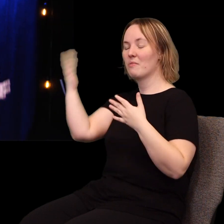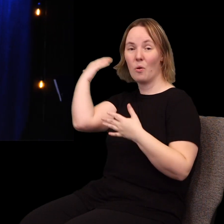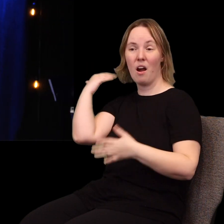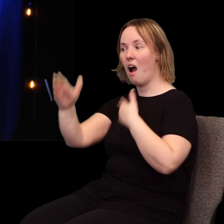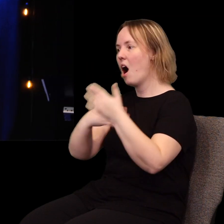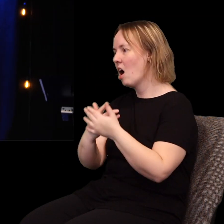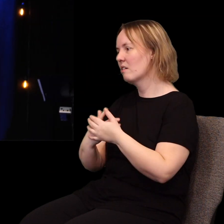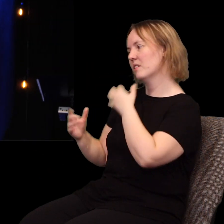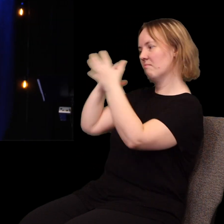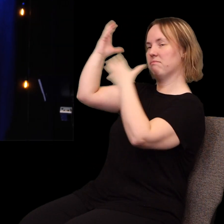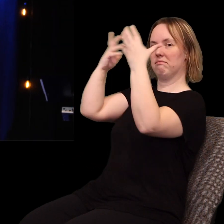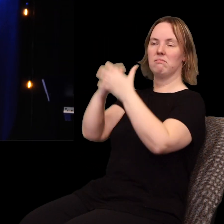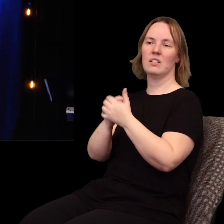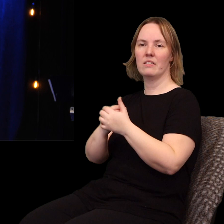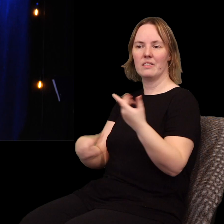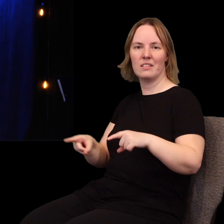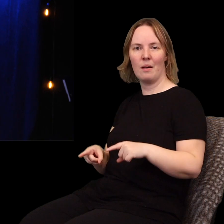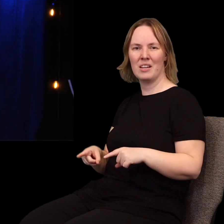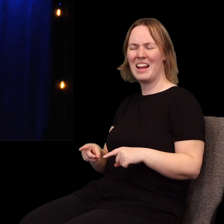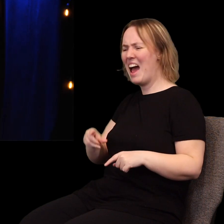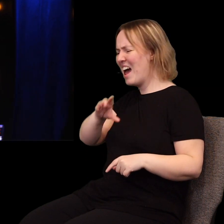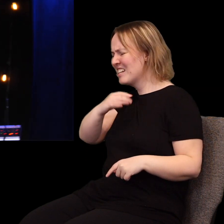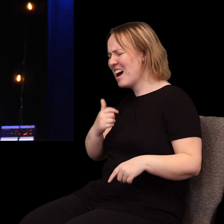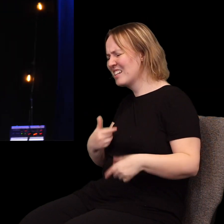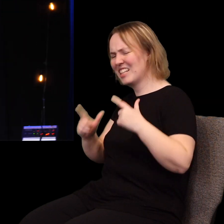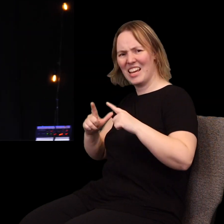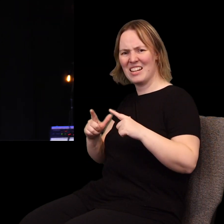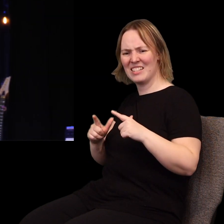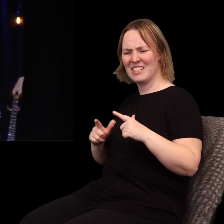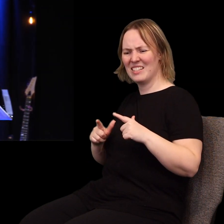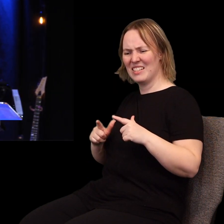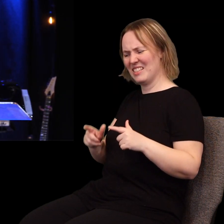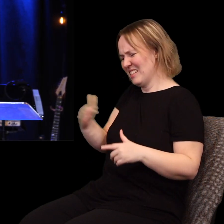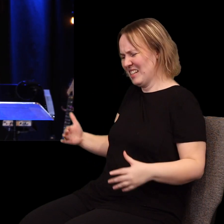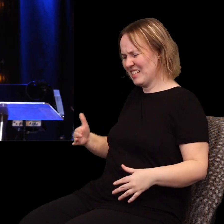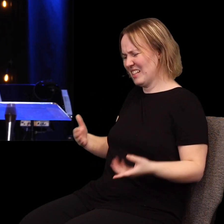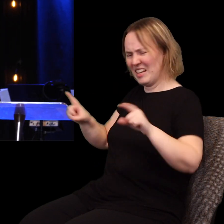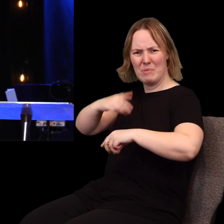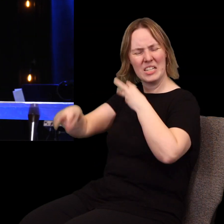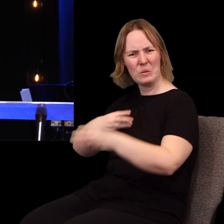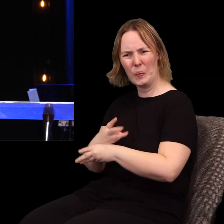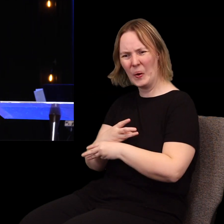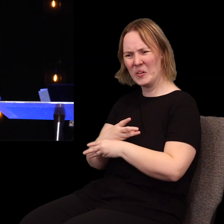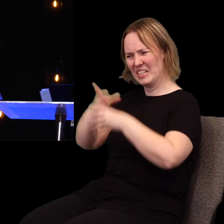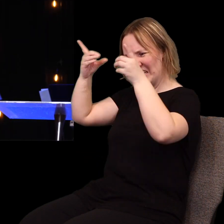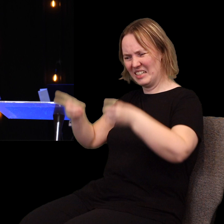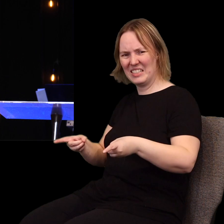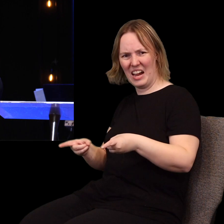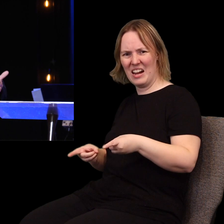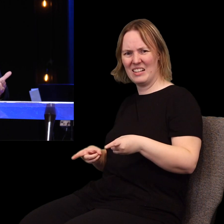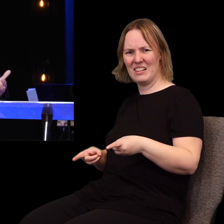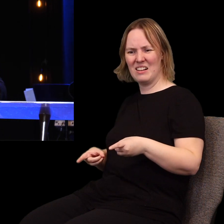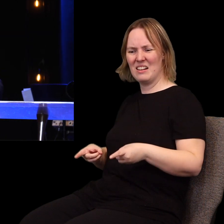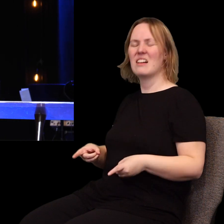this craziness happened. Not to allow those things to determine the mission God has given to us and the things that He's doing in our life and can